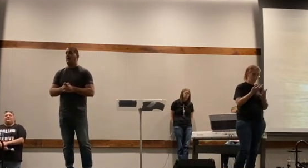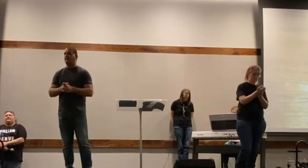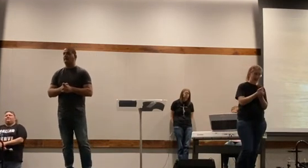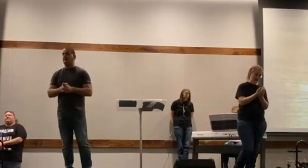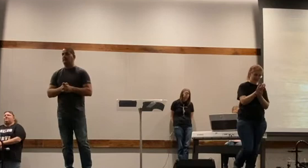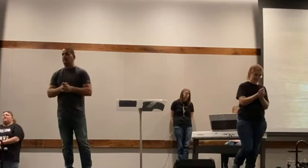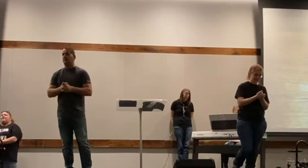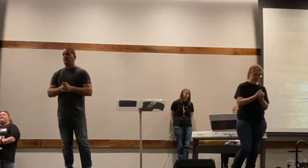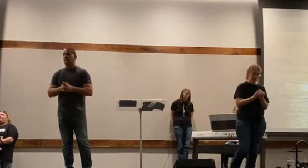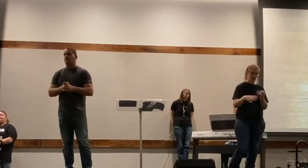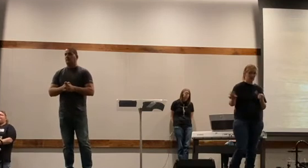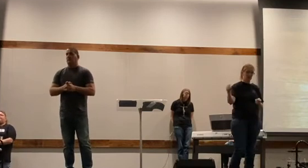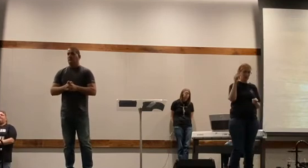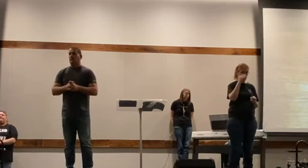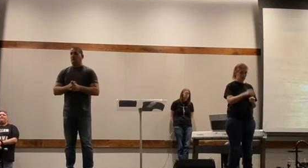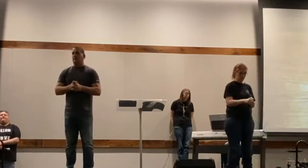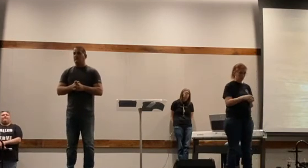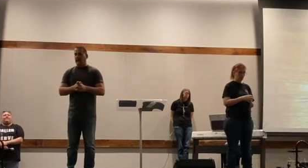get off.